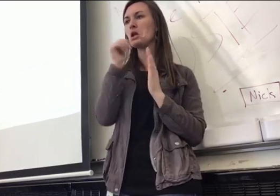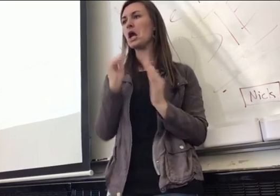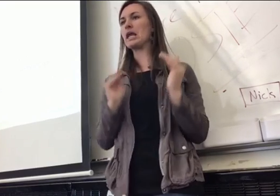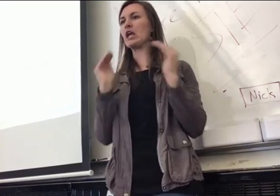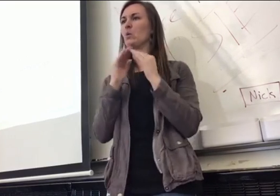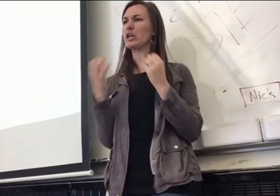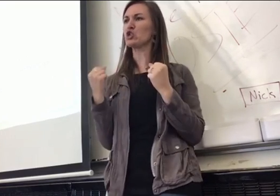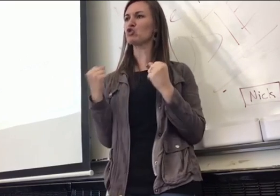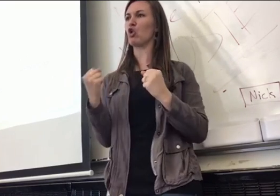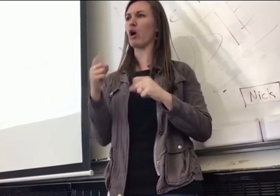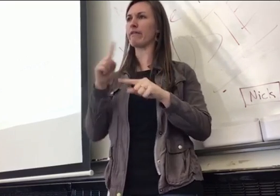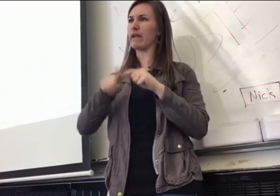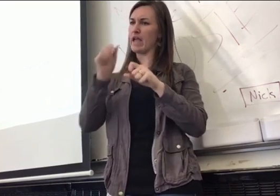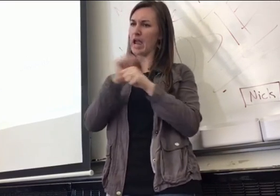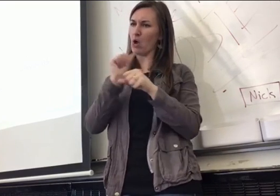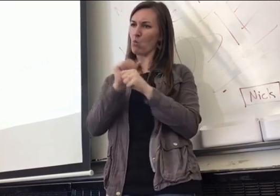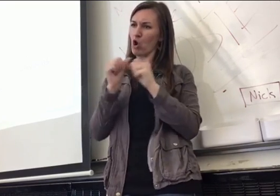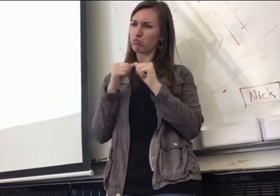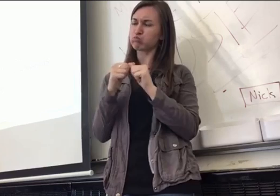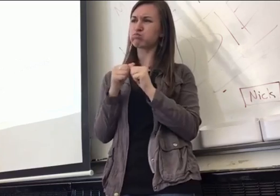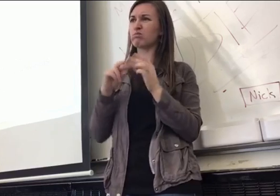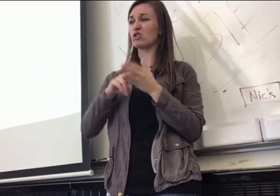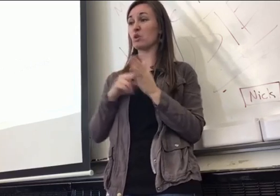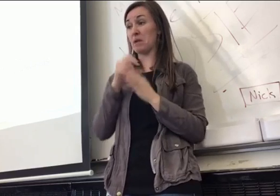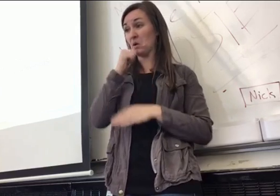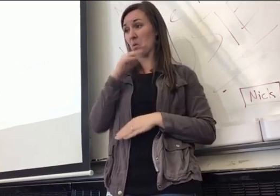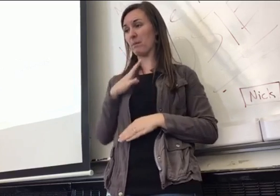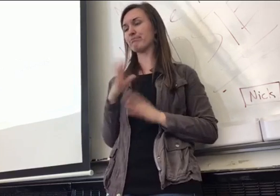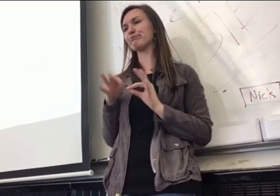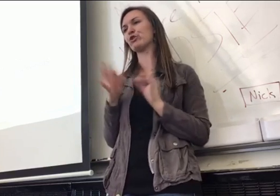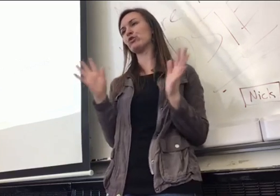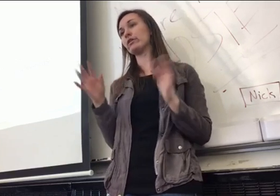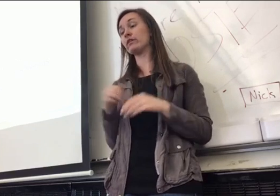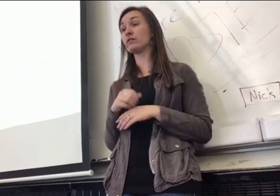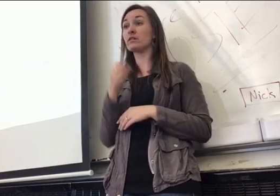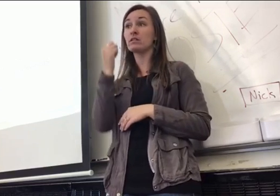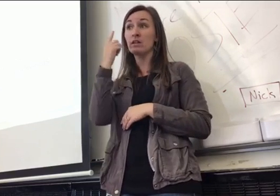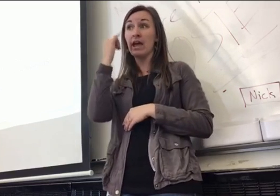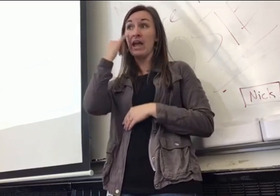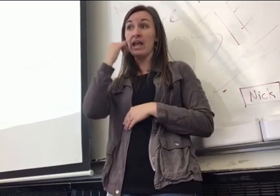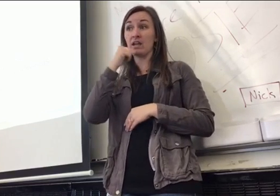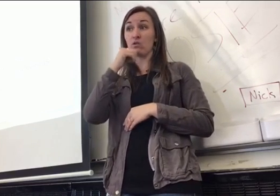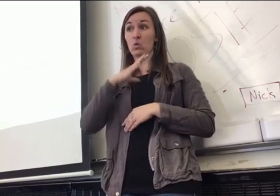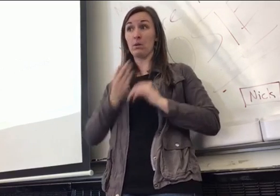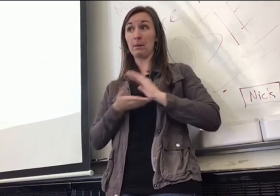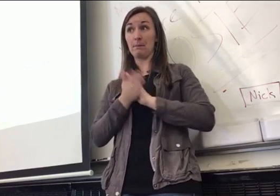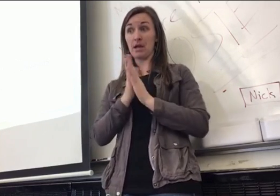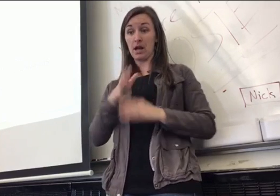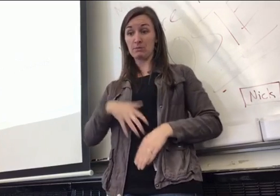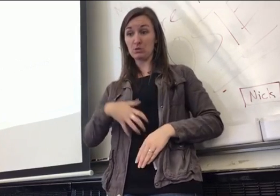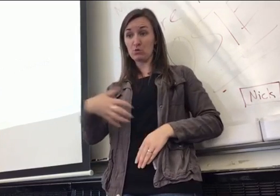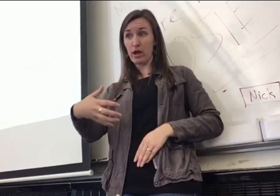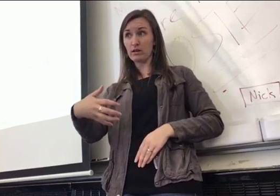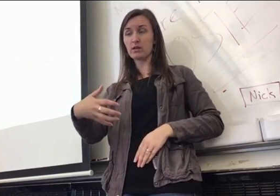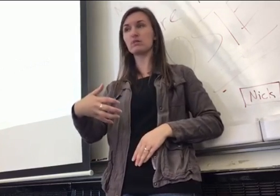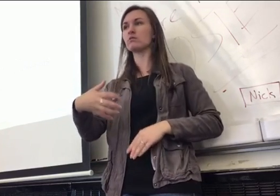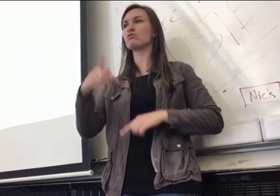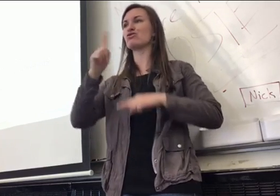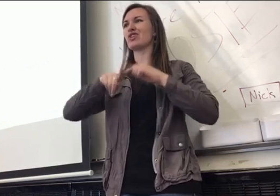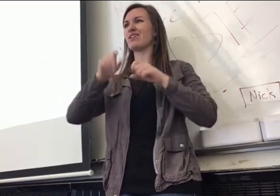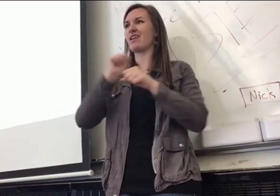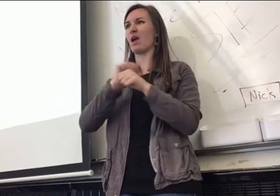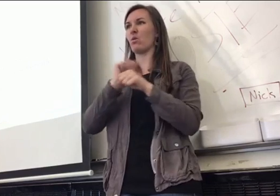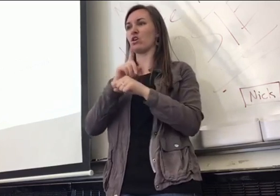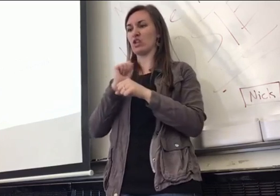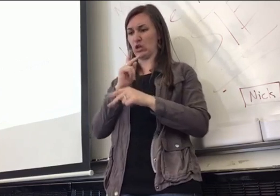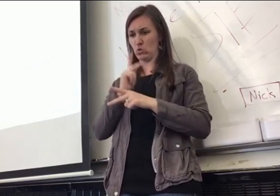out in the fields as easily, so they're kind of useless. The other problem too is if a woman gets pregnant, right, she's not going to be able to work because she has